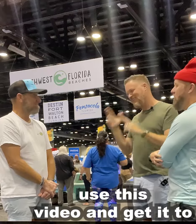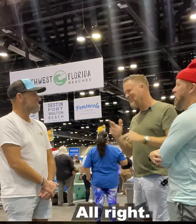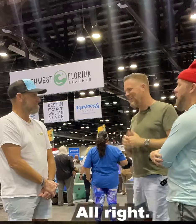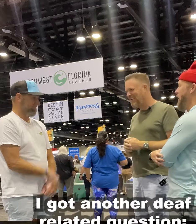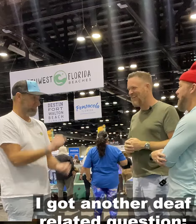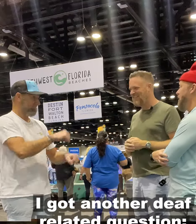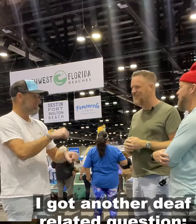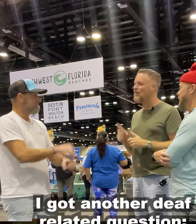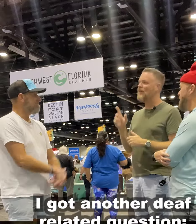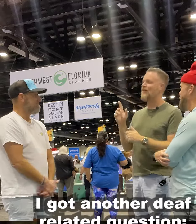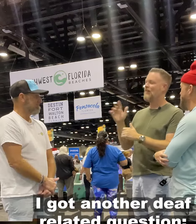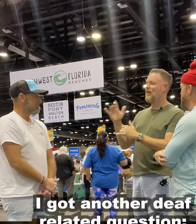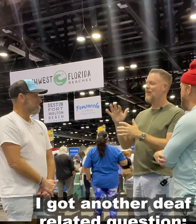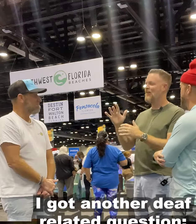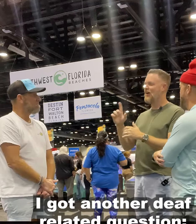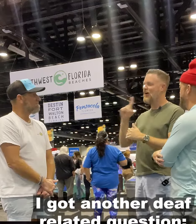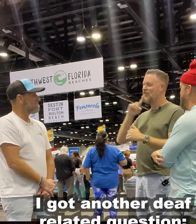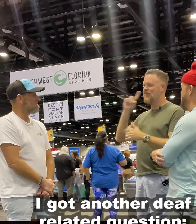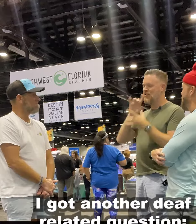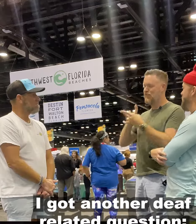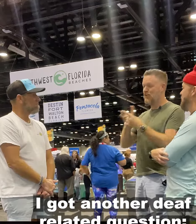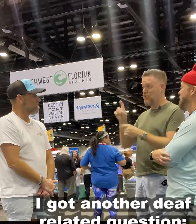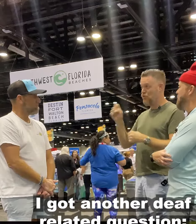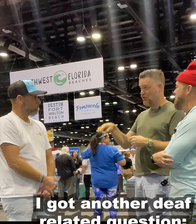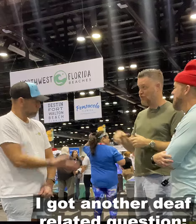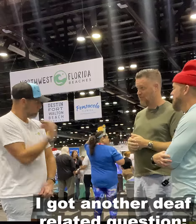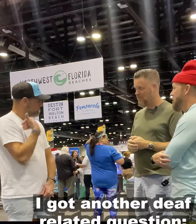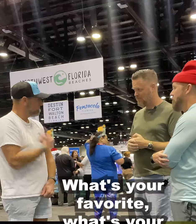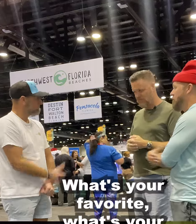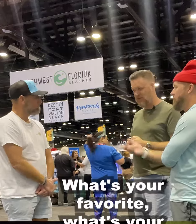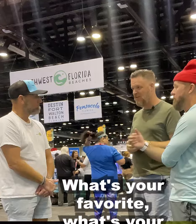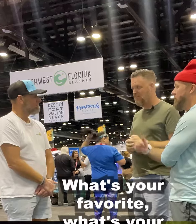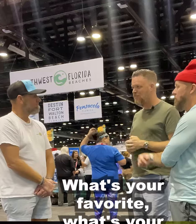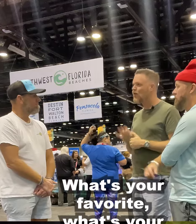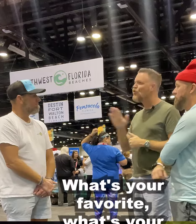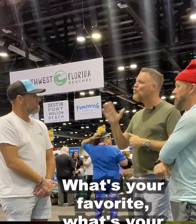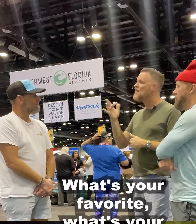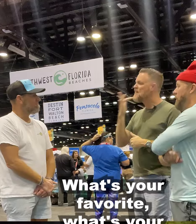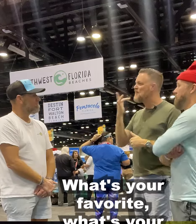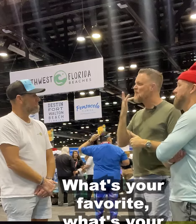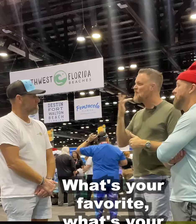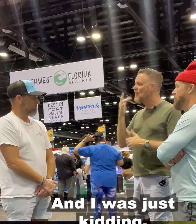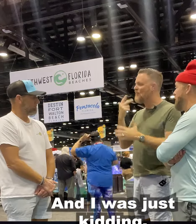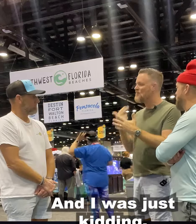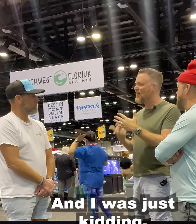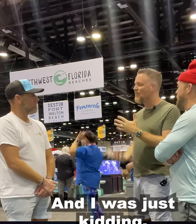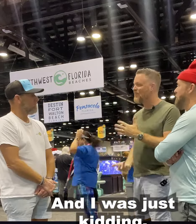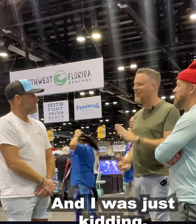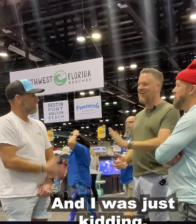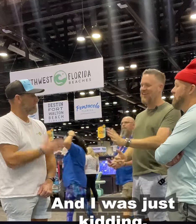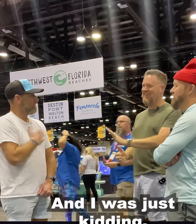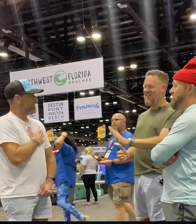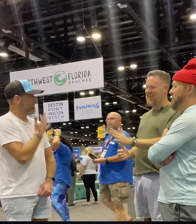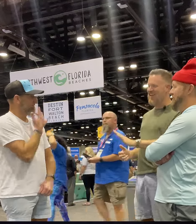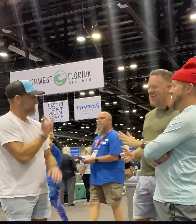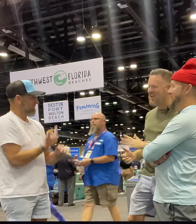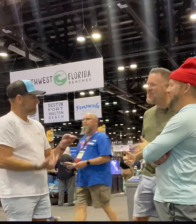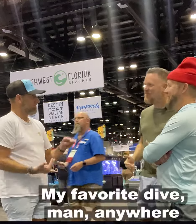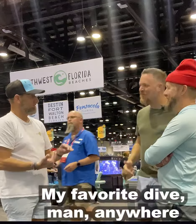I got another deaf related question. What's your favorite, what's your favorite dive? No, I just kidding. My